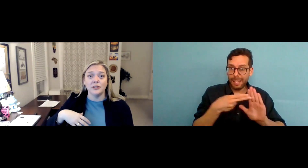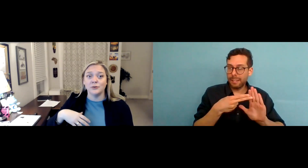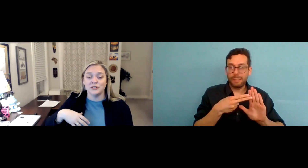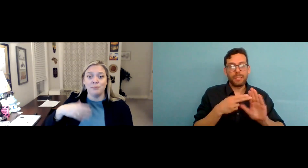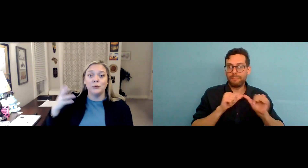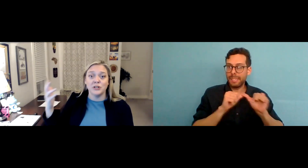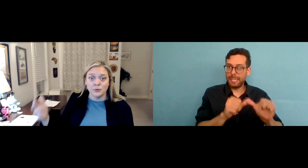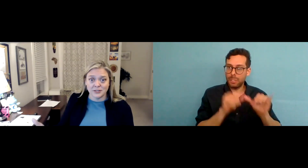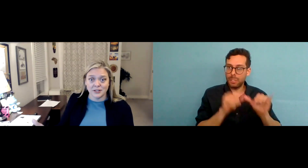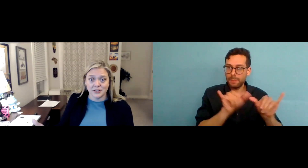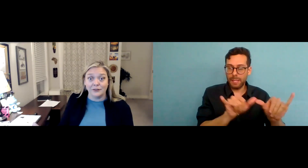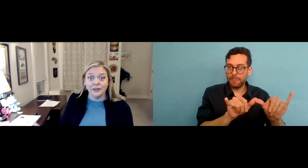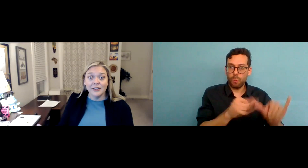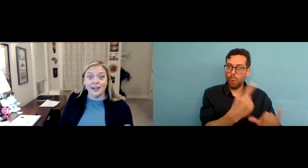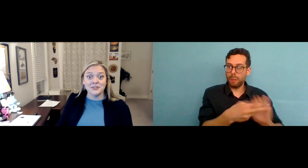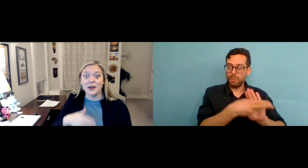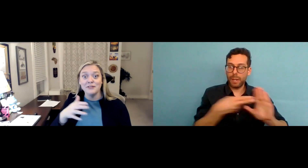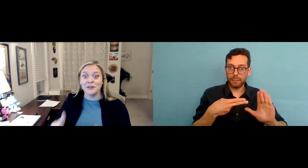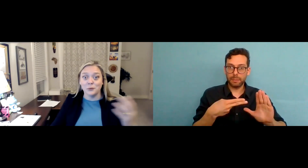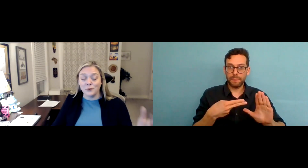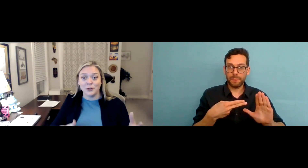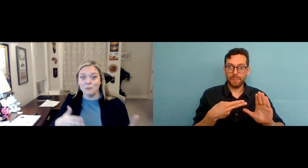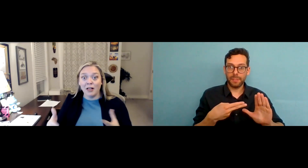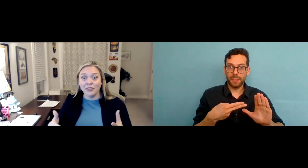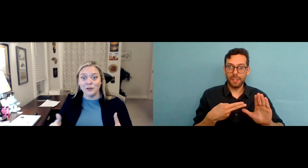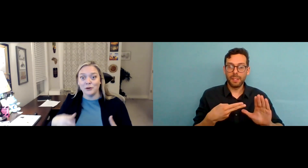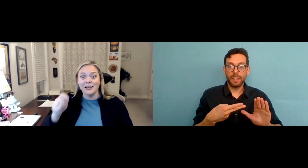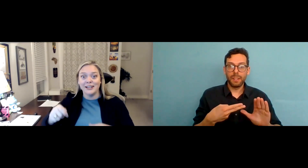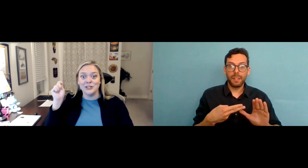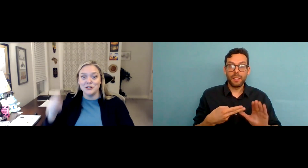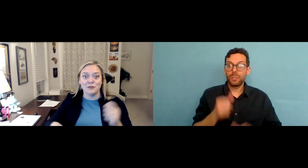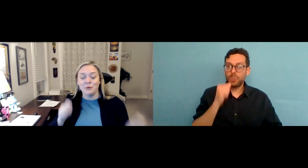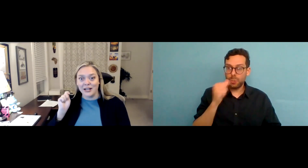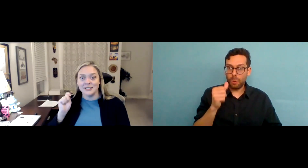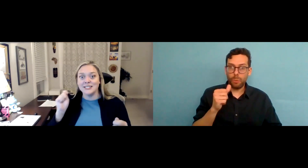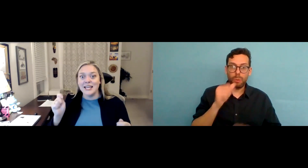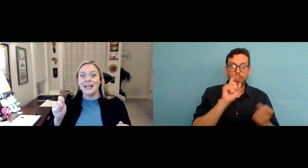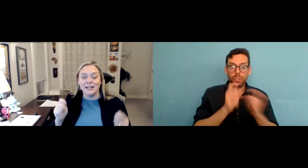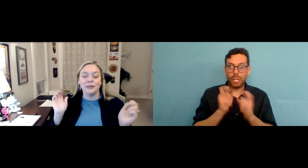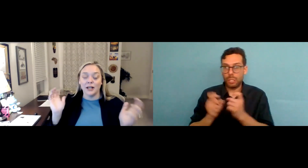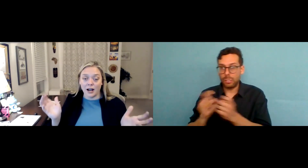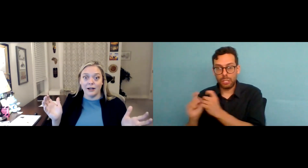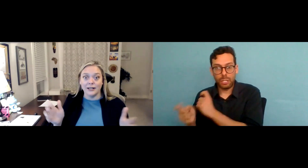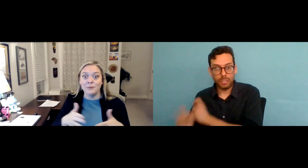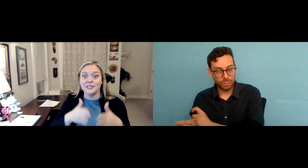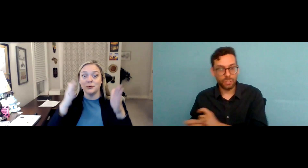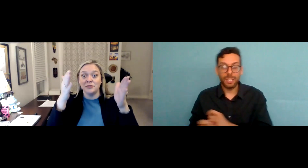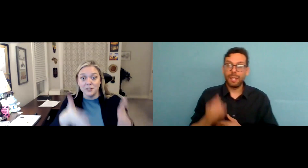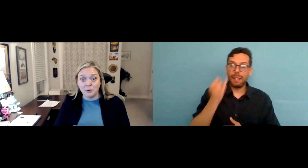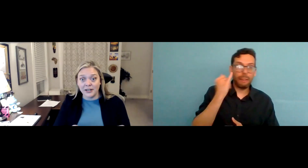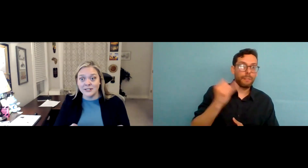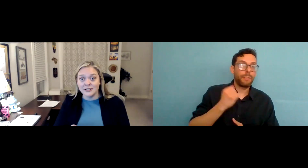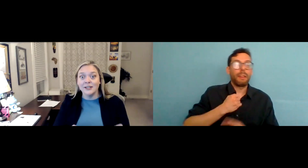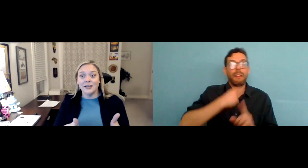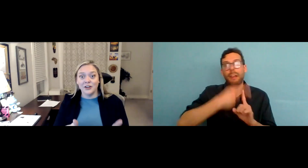wouldn't, just pick whichever one's on sale. And so every other, month, you're going to get a different brand. Instead, I'd be like, all right, I'm going to stick with